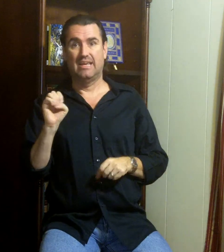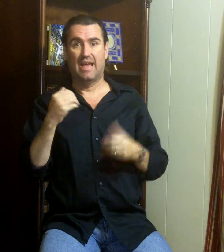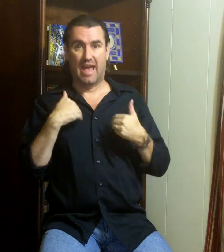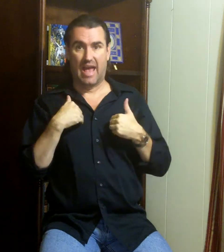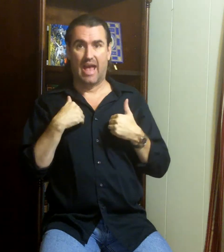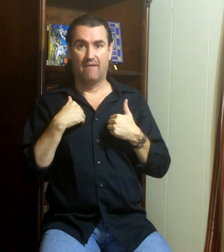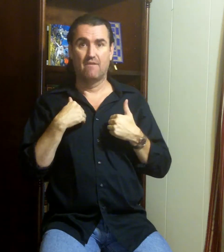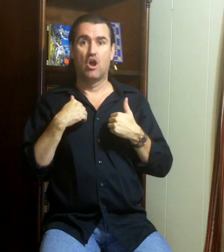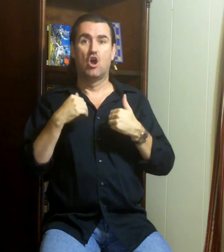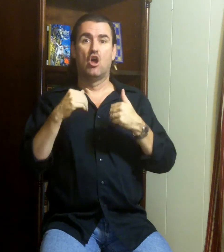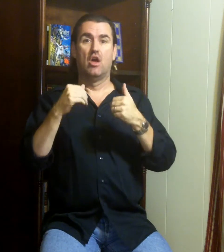raters make, and they don't